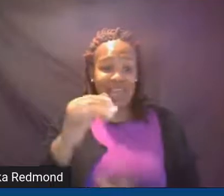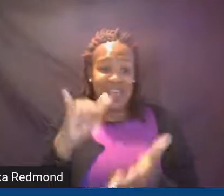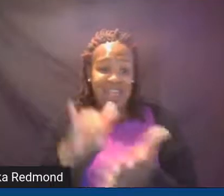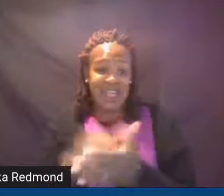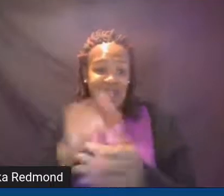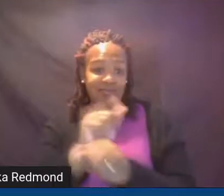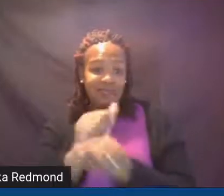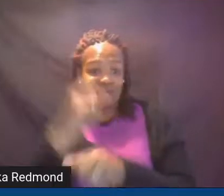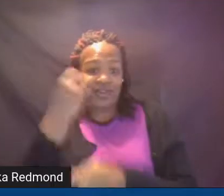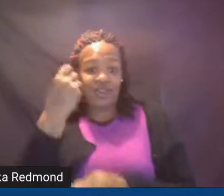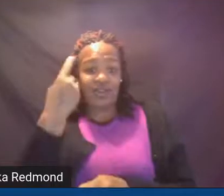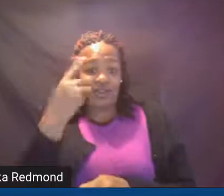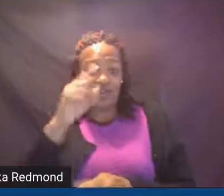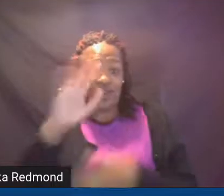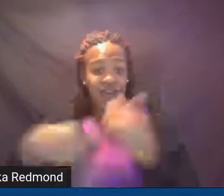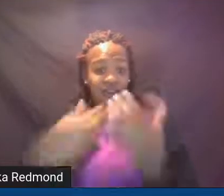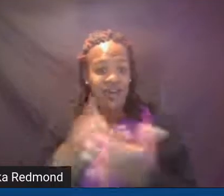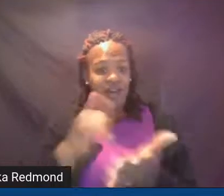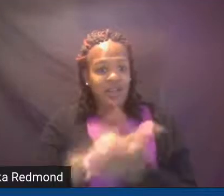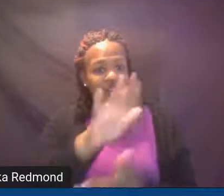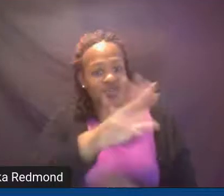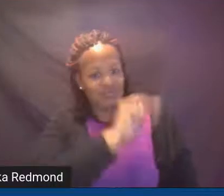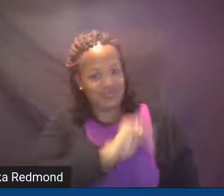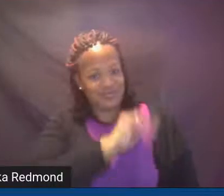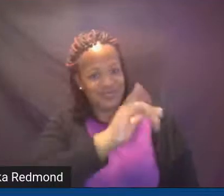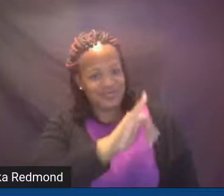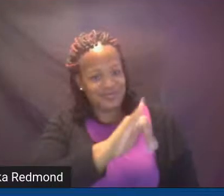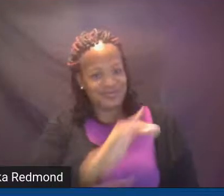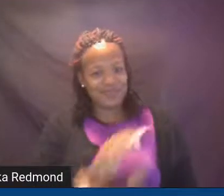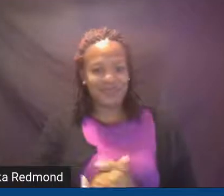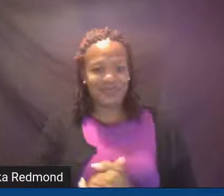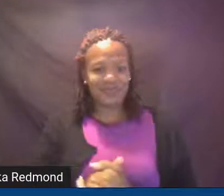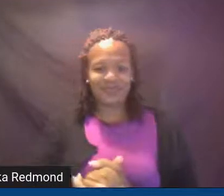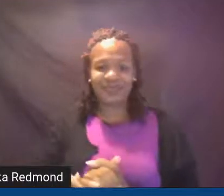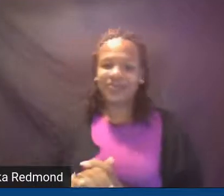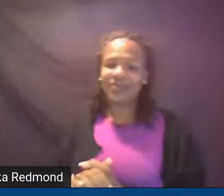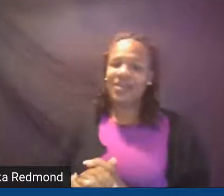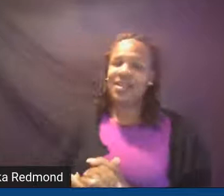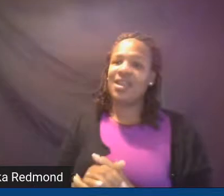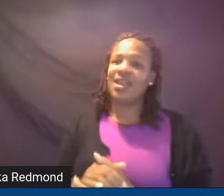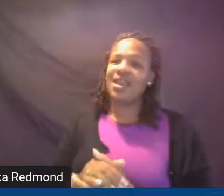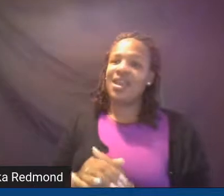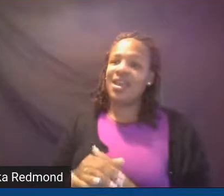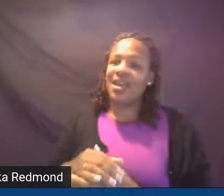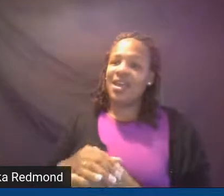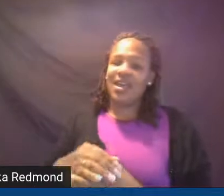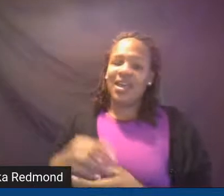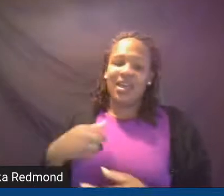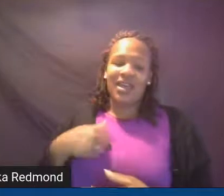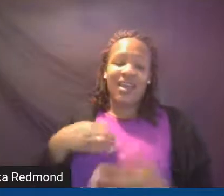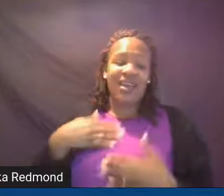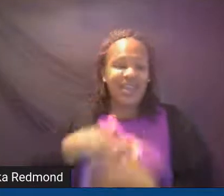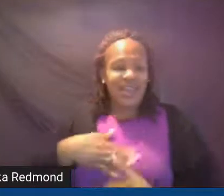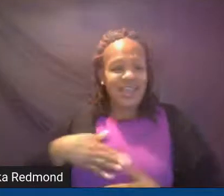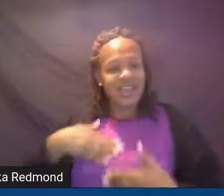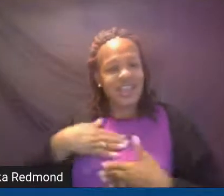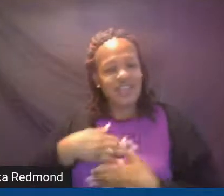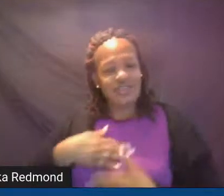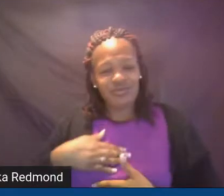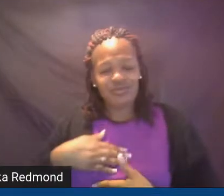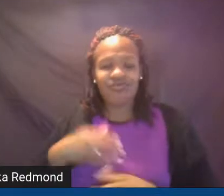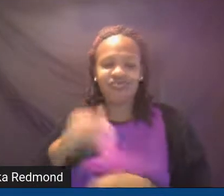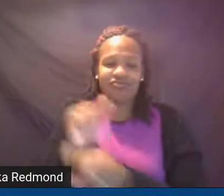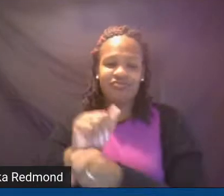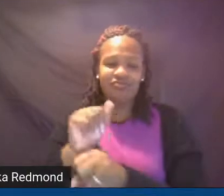wow, that's right there. There is a it's such a privilege. It's a privilege to even in any way, shape or form contribute